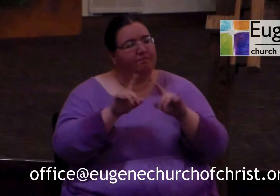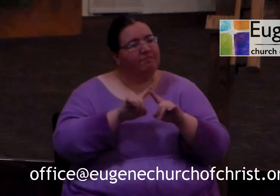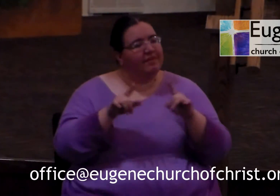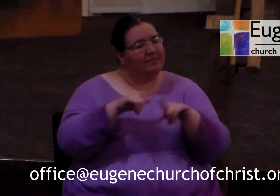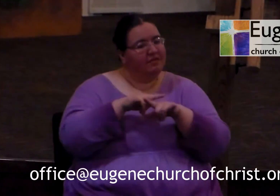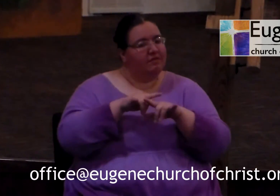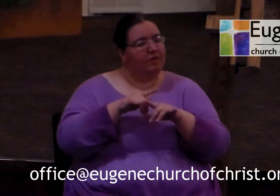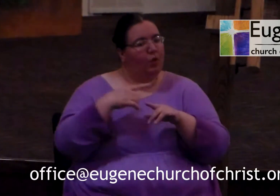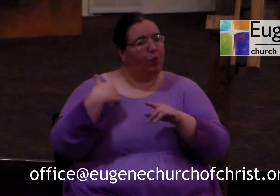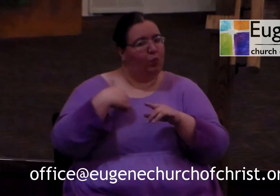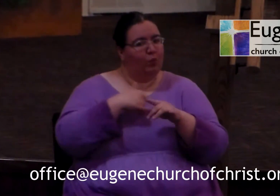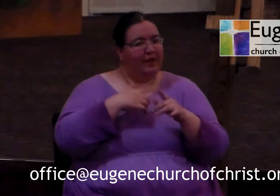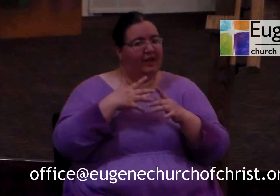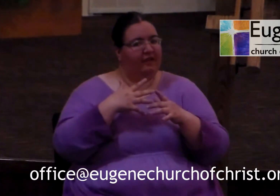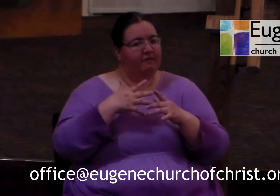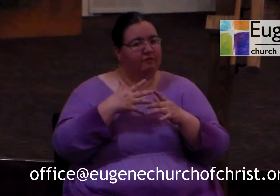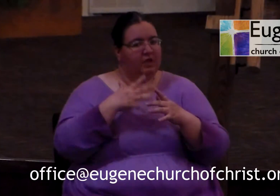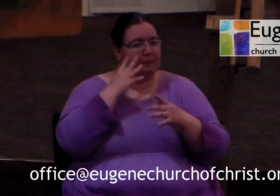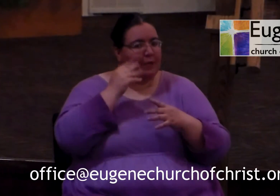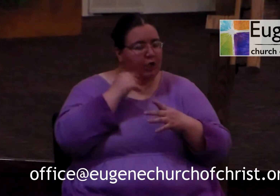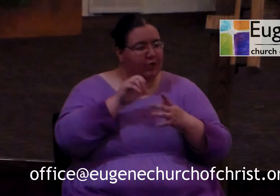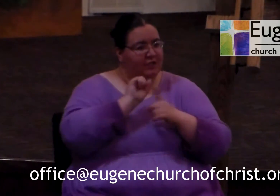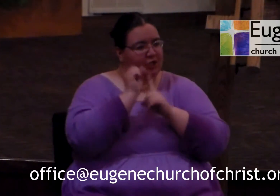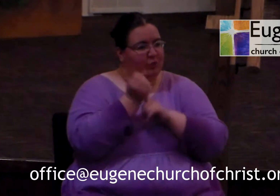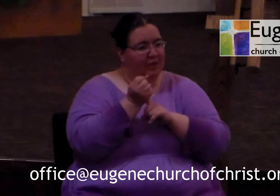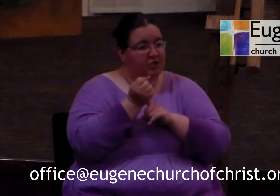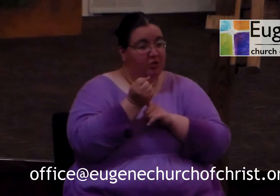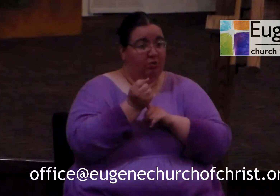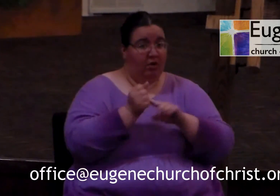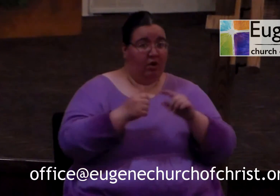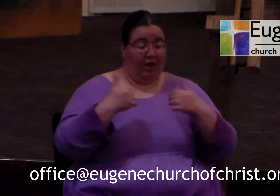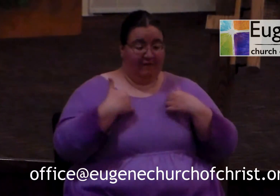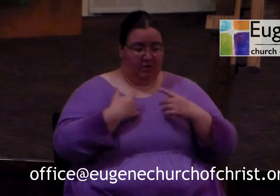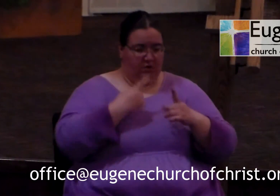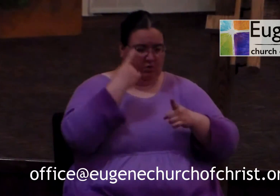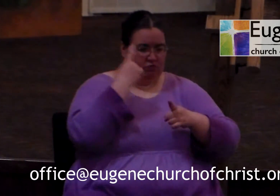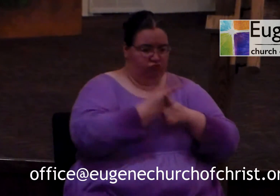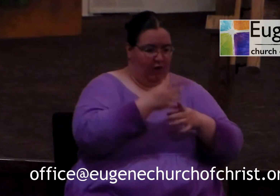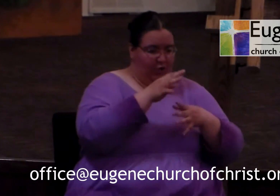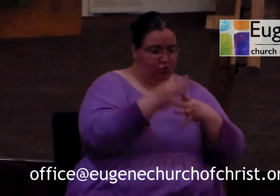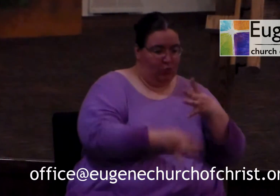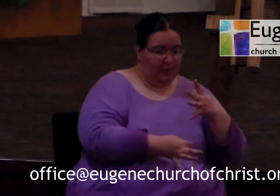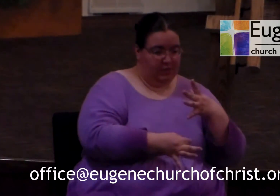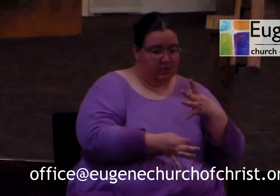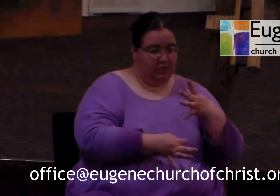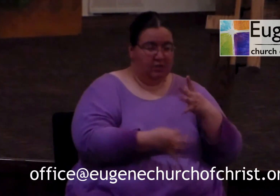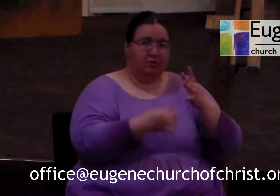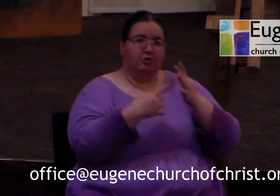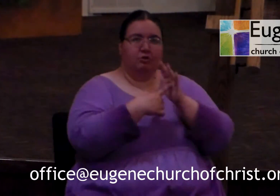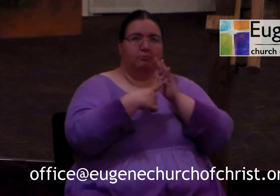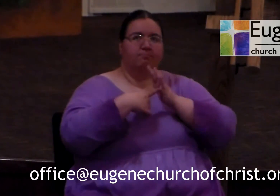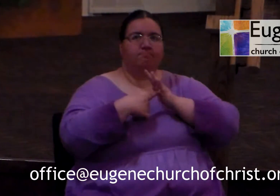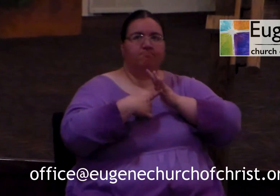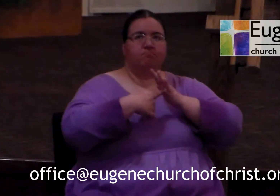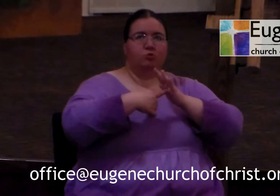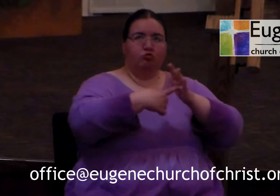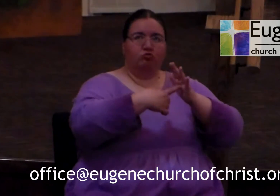where we could make the right decision, the right choice to show God in our lives, to show what Jesus has done, and